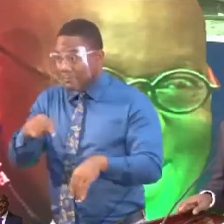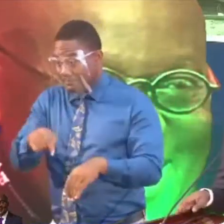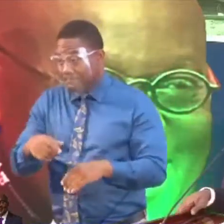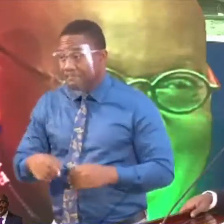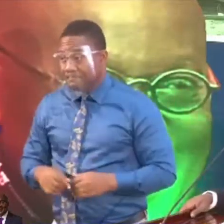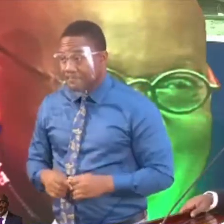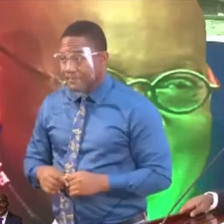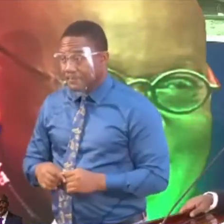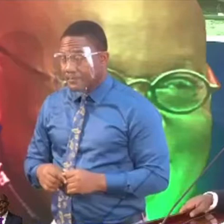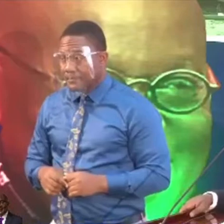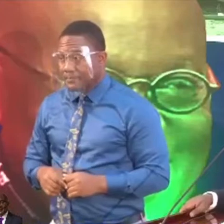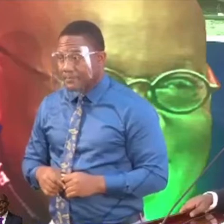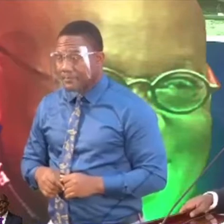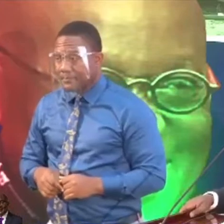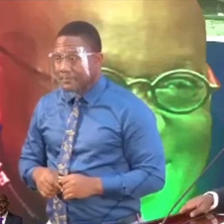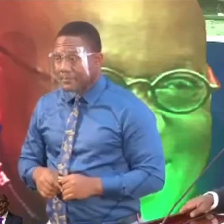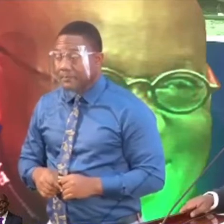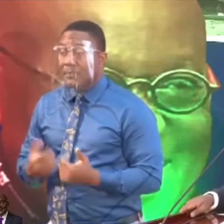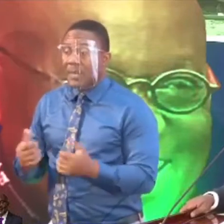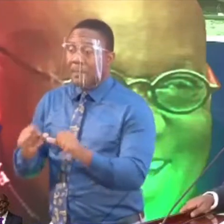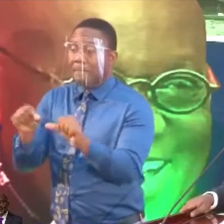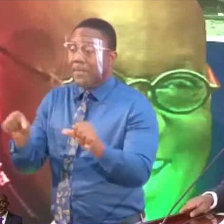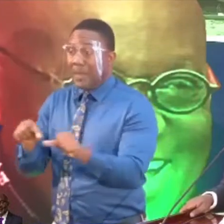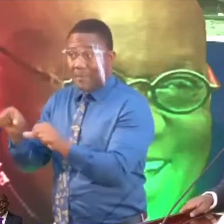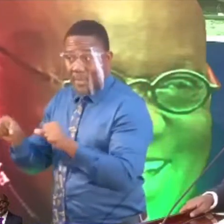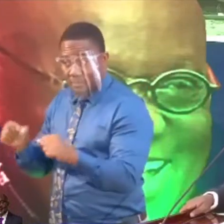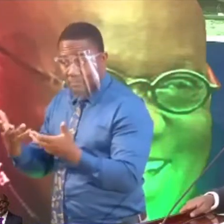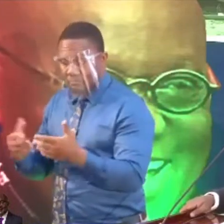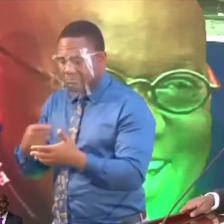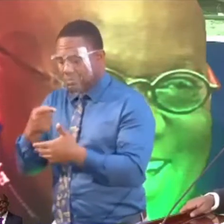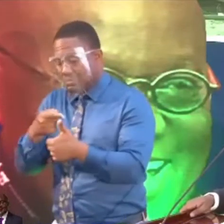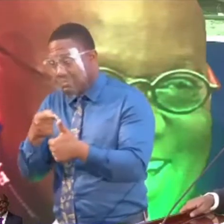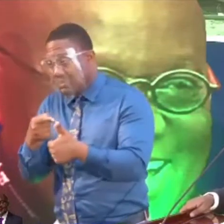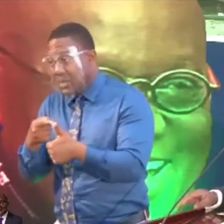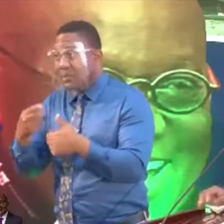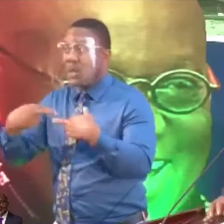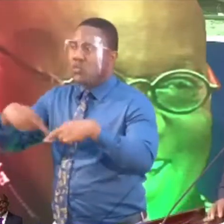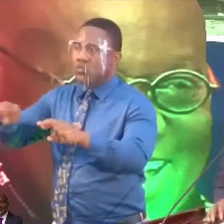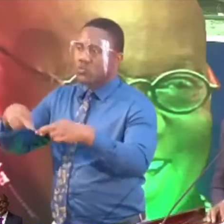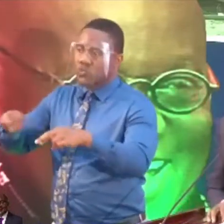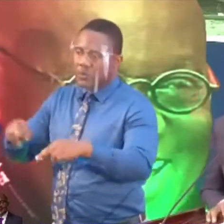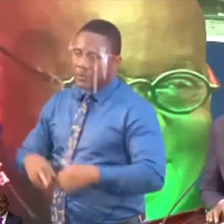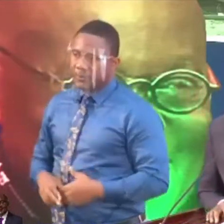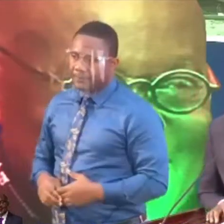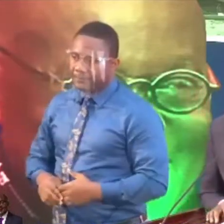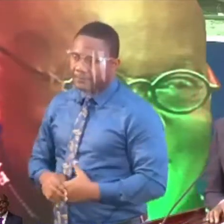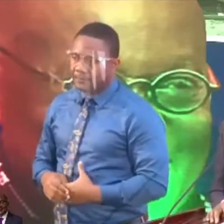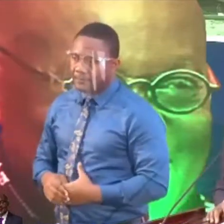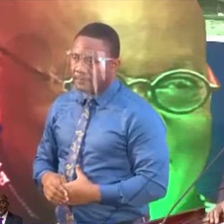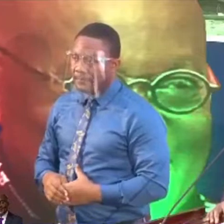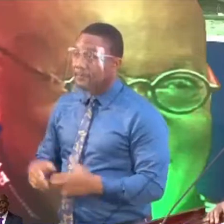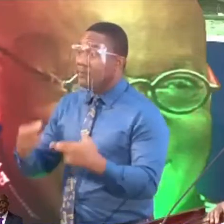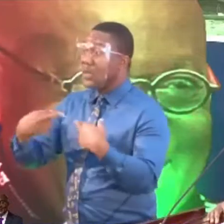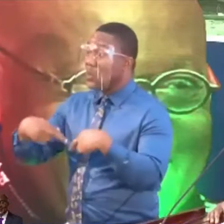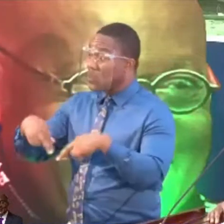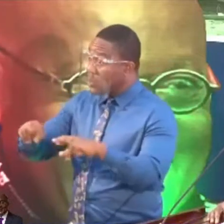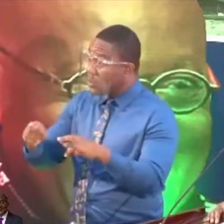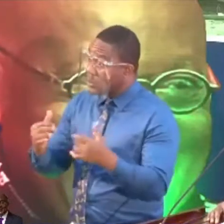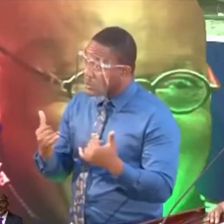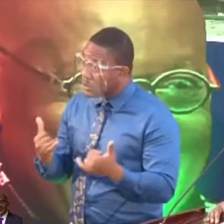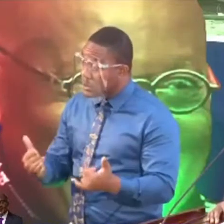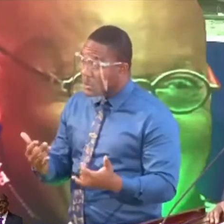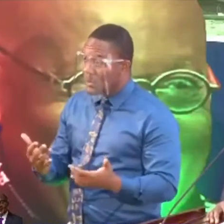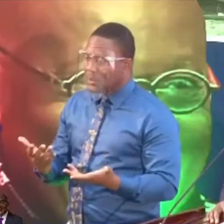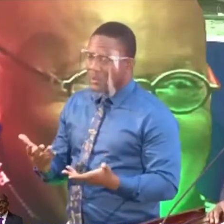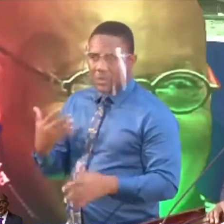sectoral discussions. So we look at road infrastructure. Improvement of the road infrastructure